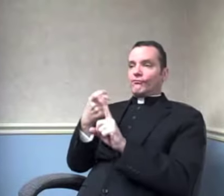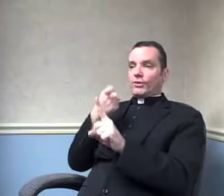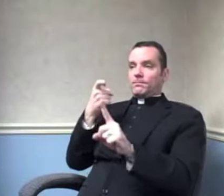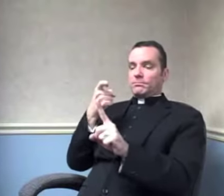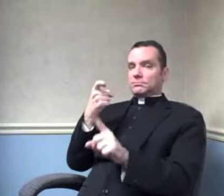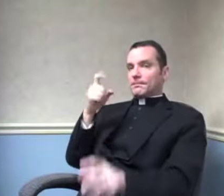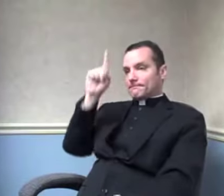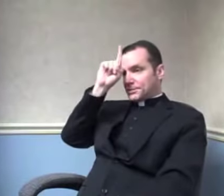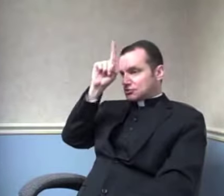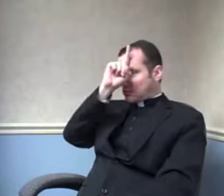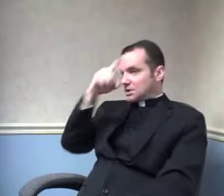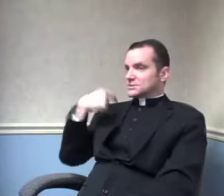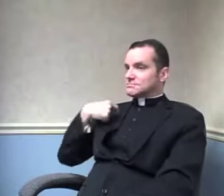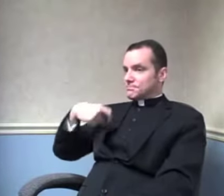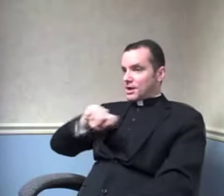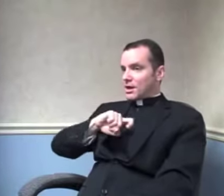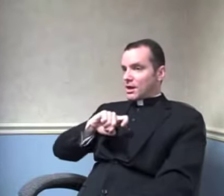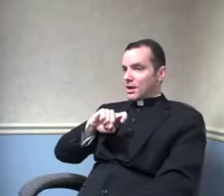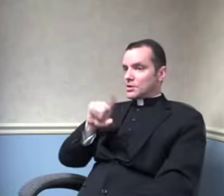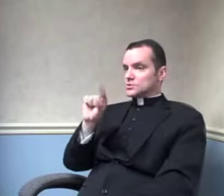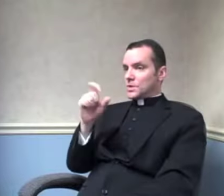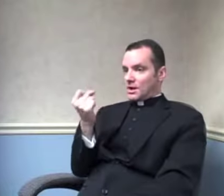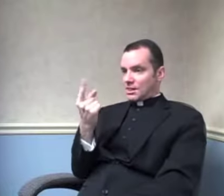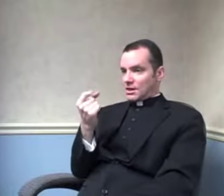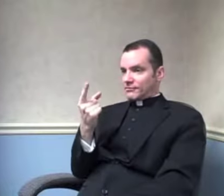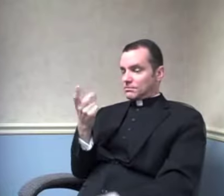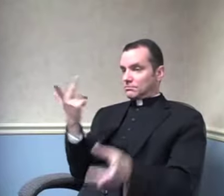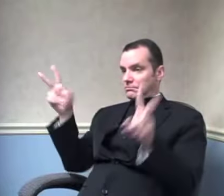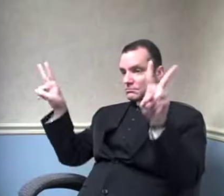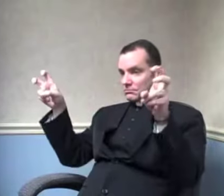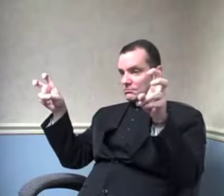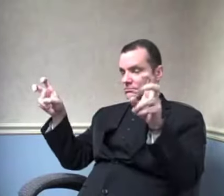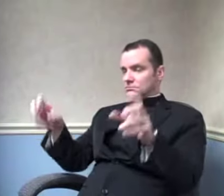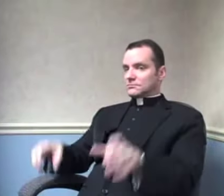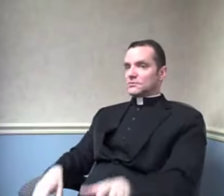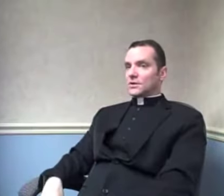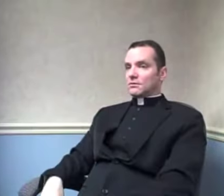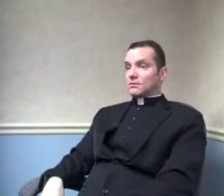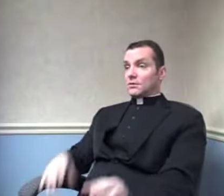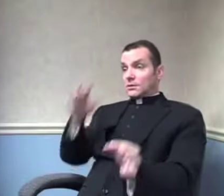one of the things he said from World Youth Day in Madrid in 2011